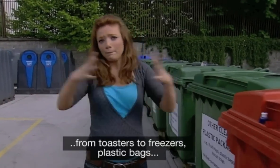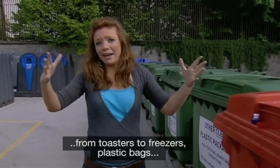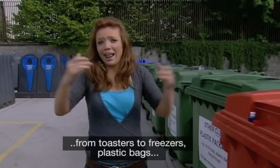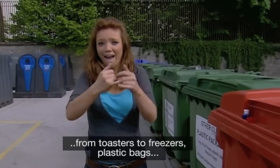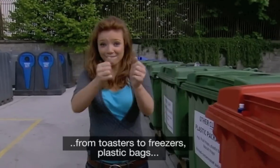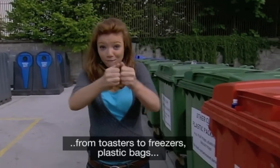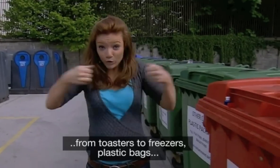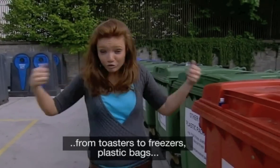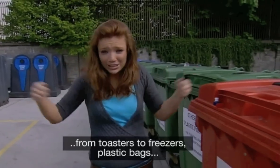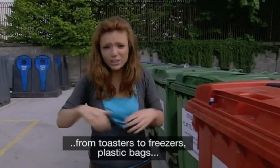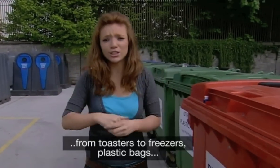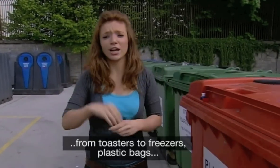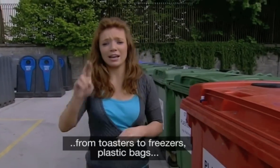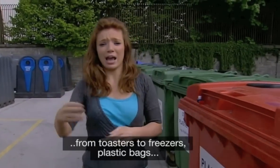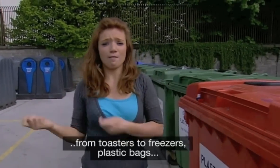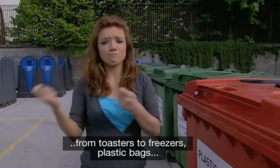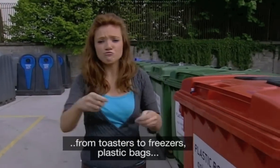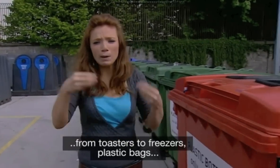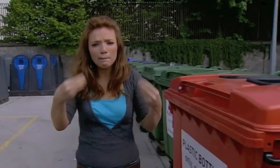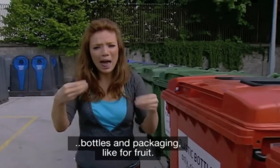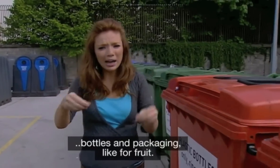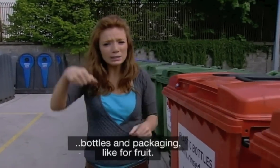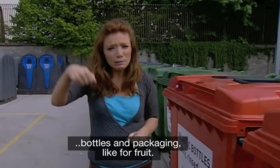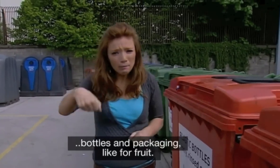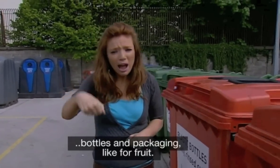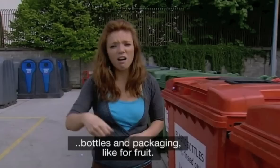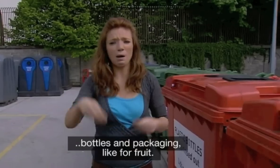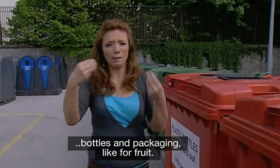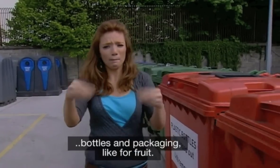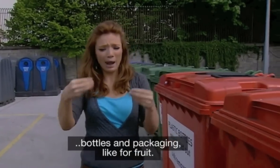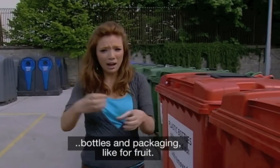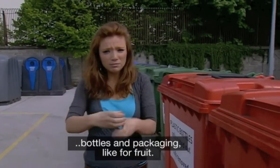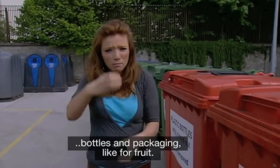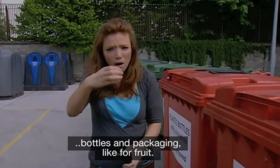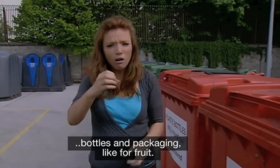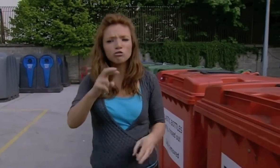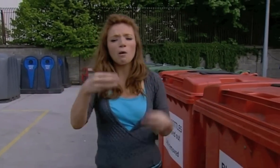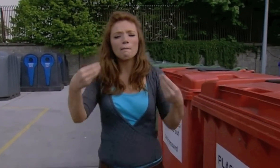freezers, plastic bags, bottles and packaging like for fruit.